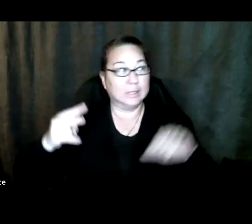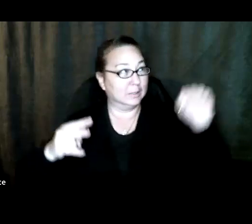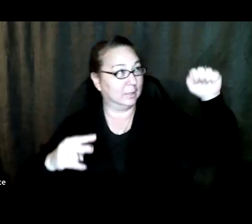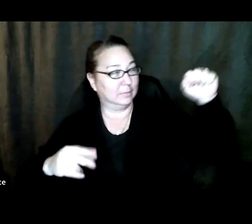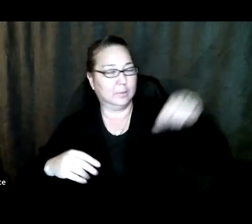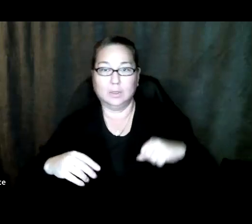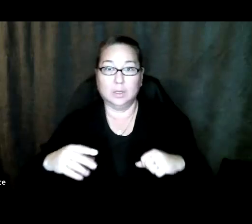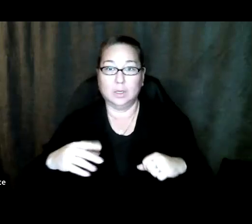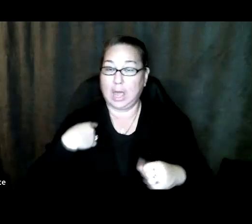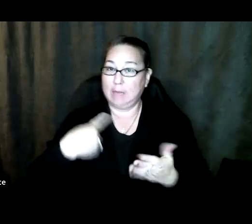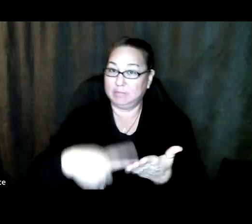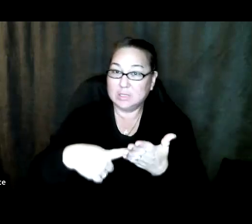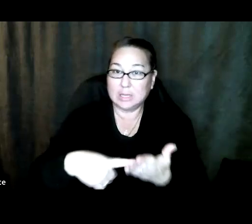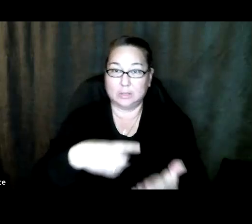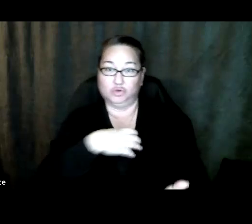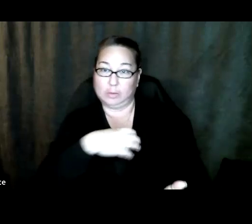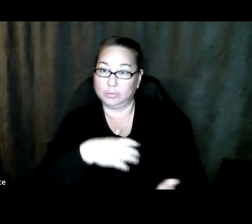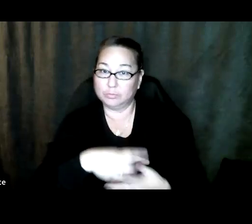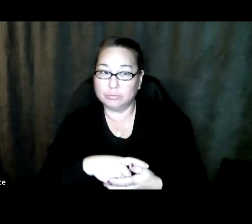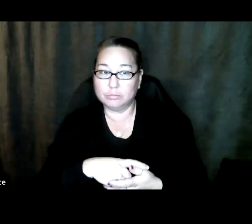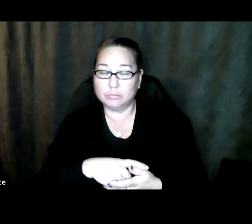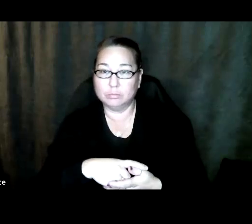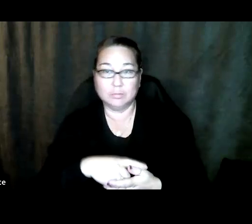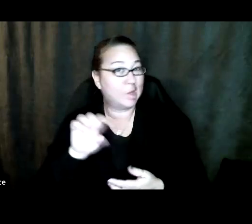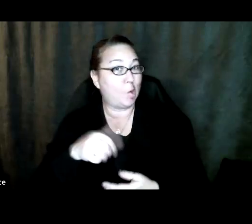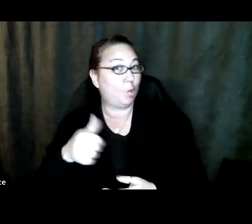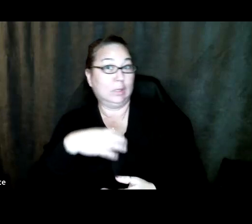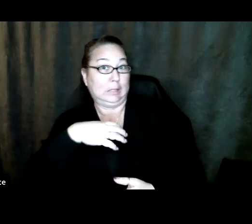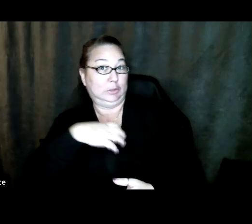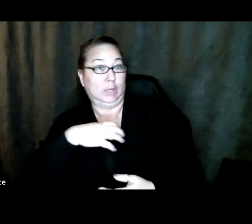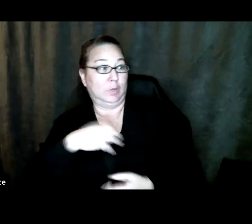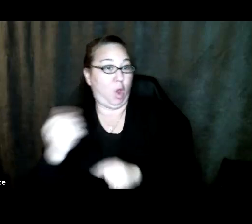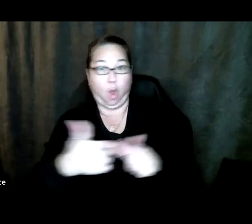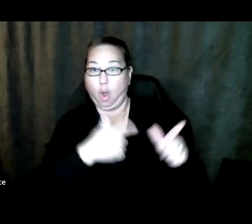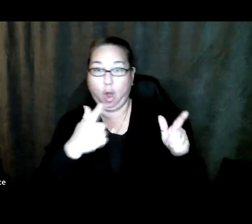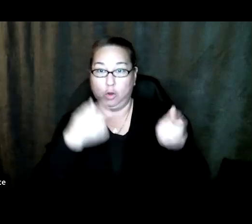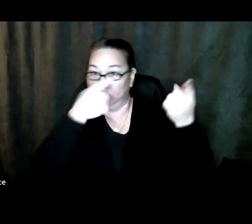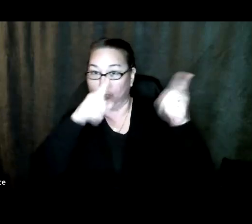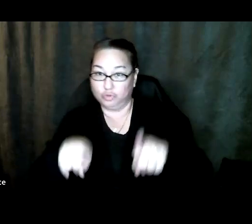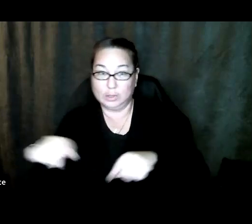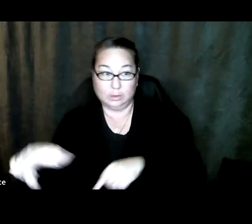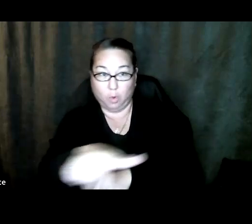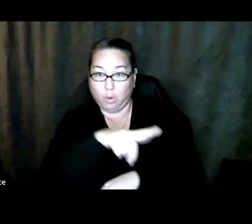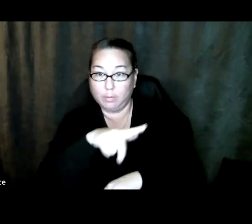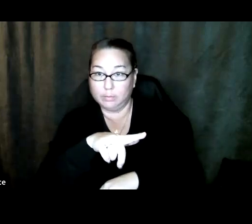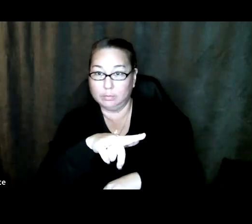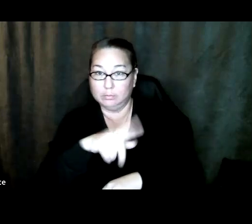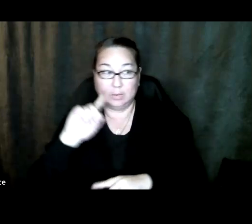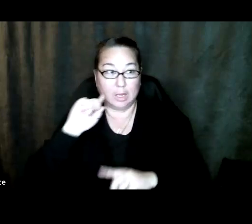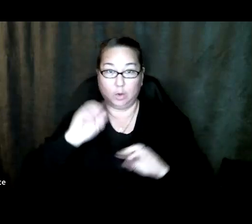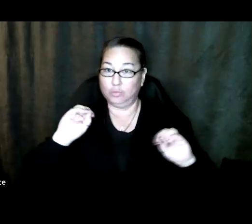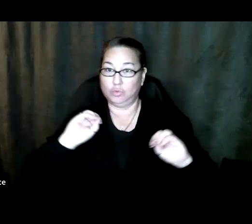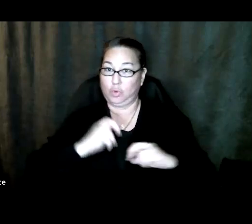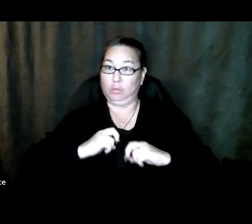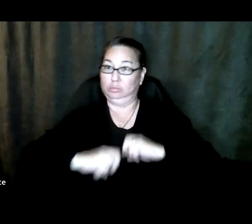discussion or objection to the motion? Is there any objection to approving the motion by unanimous consent? Hearing none, the